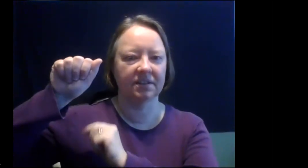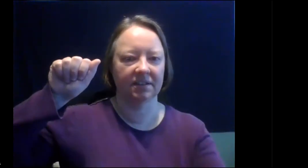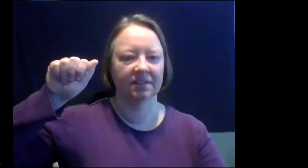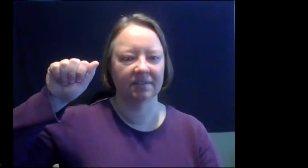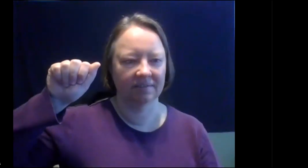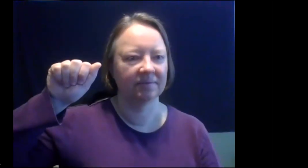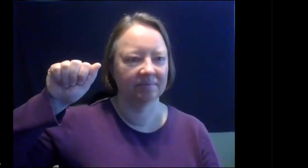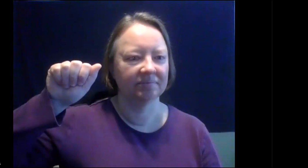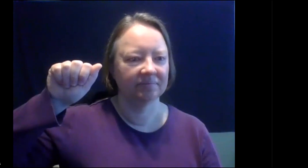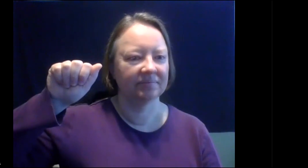fist.